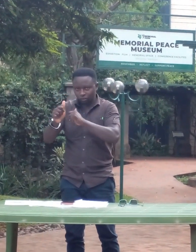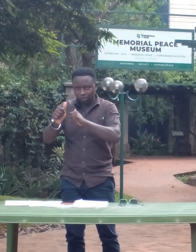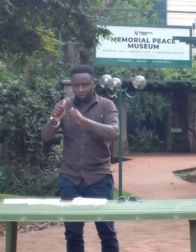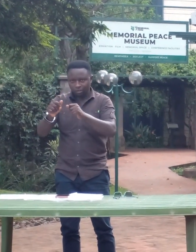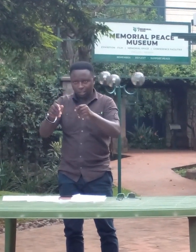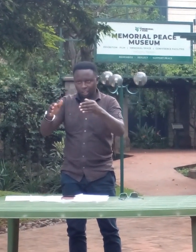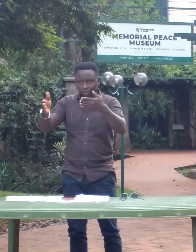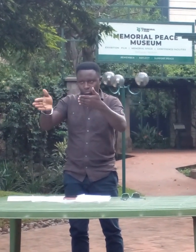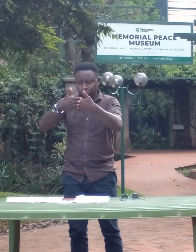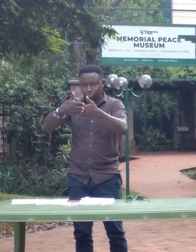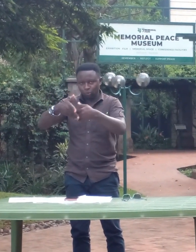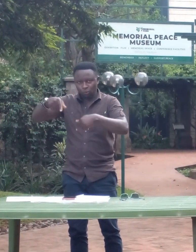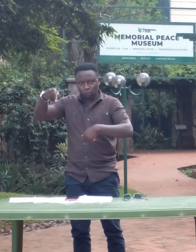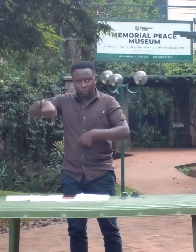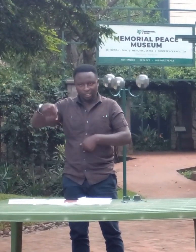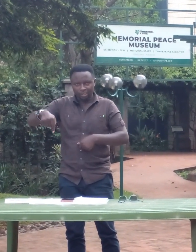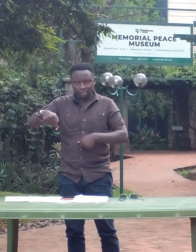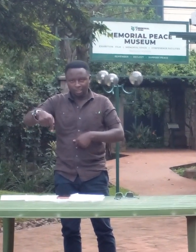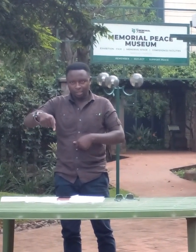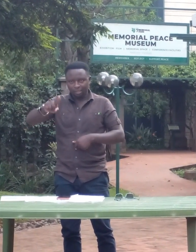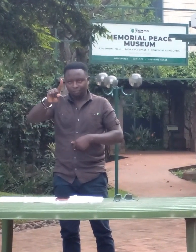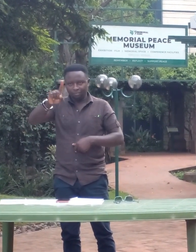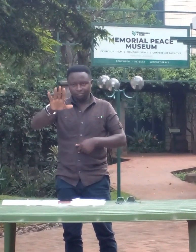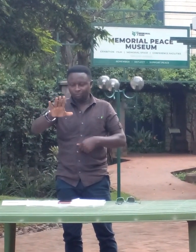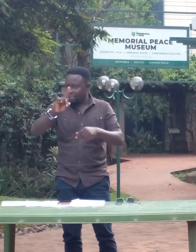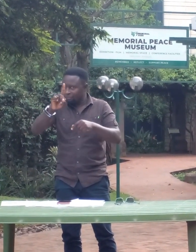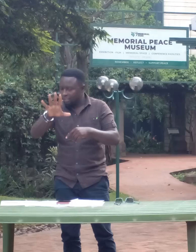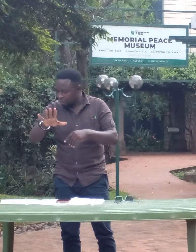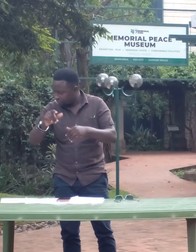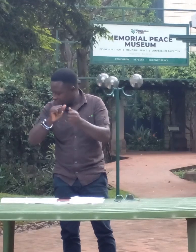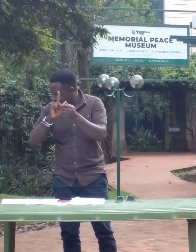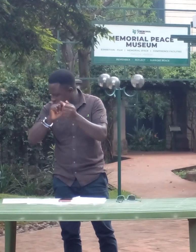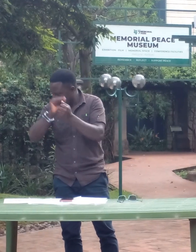The thing first, it's been closed today.